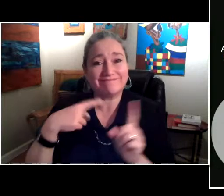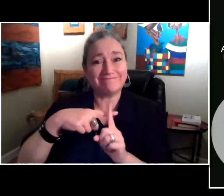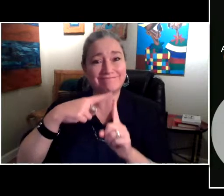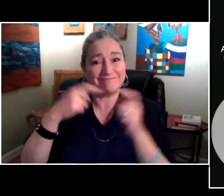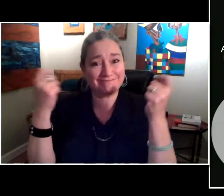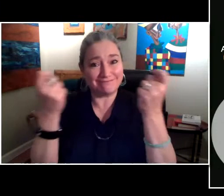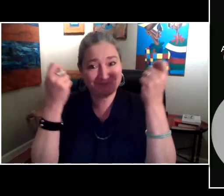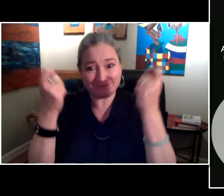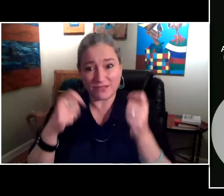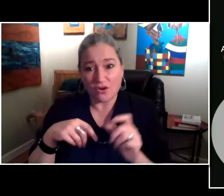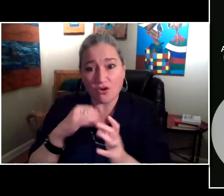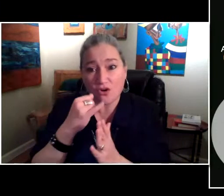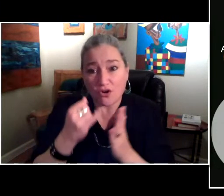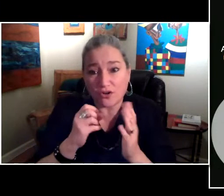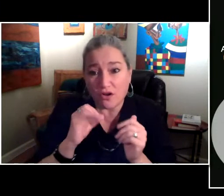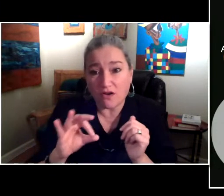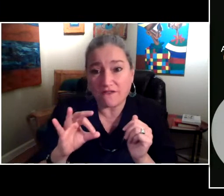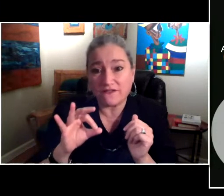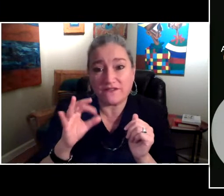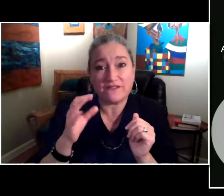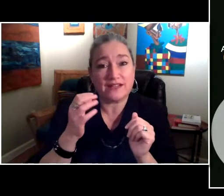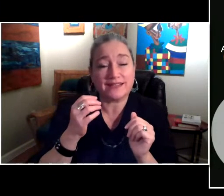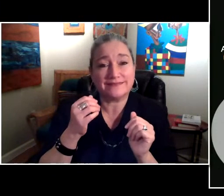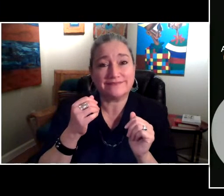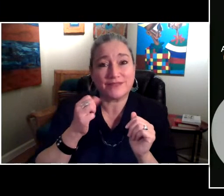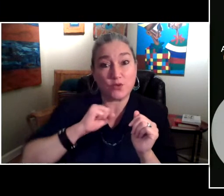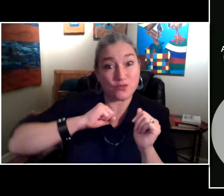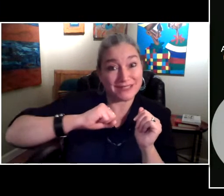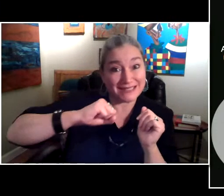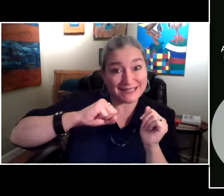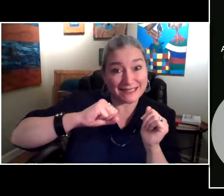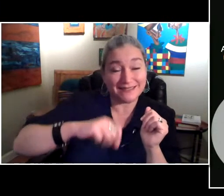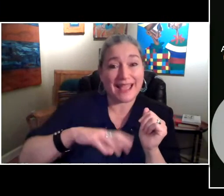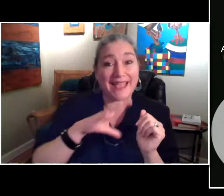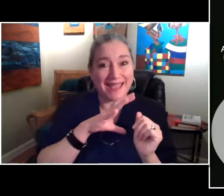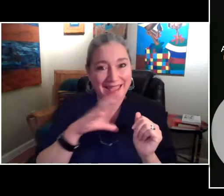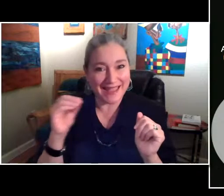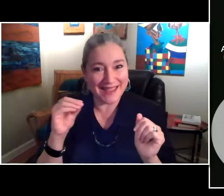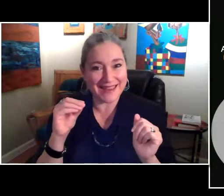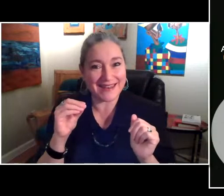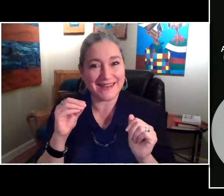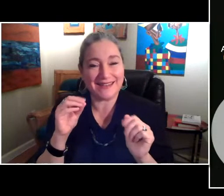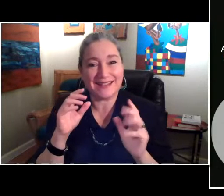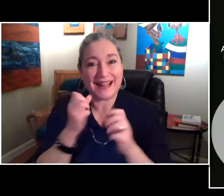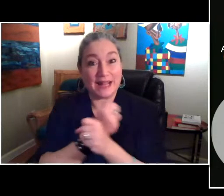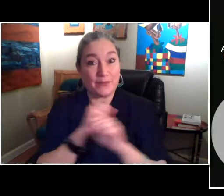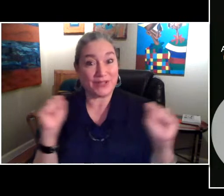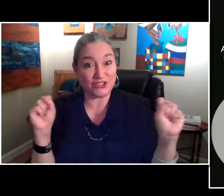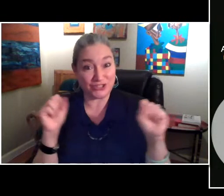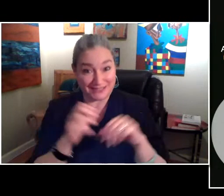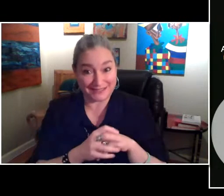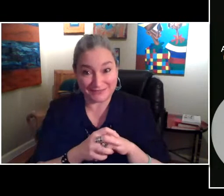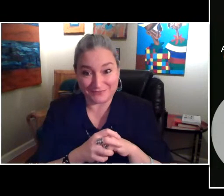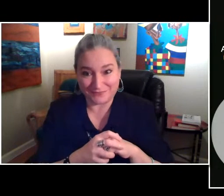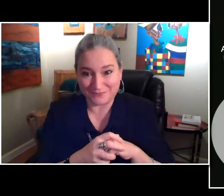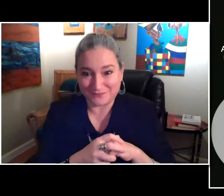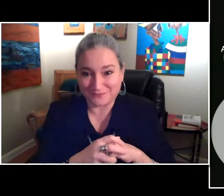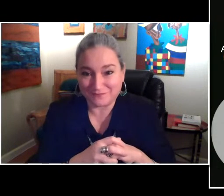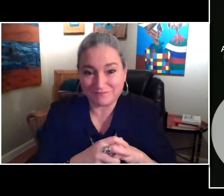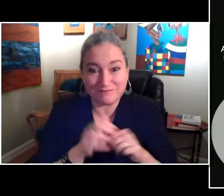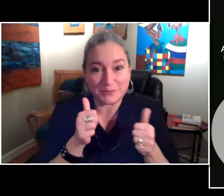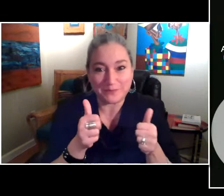Rourkeism, N3, as her name sign is, uses celebration within the art, celebrating acts